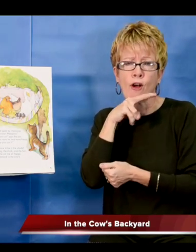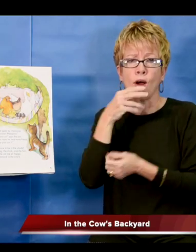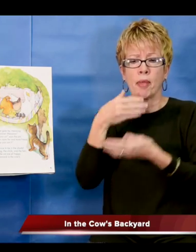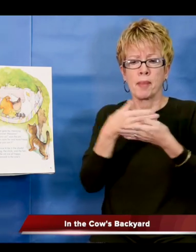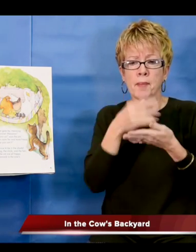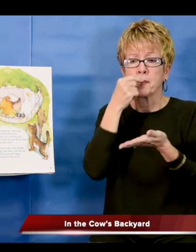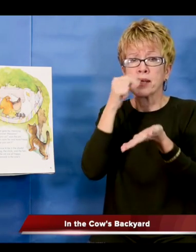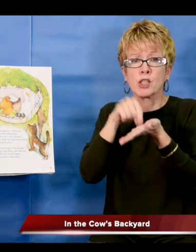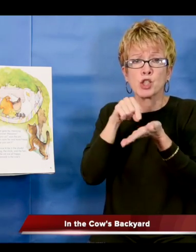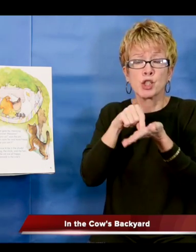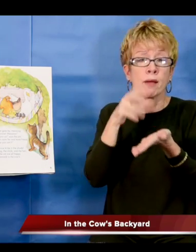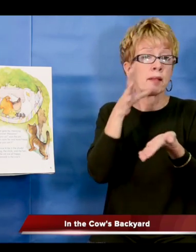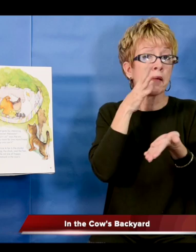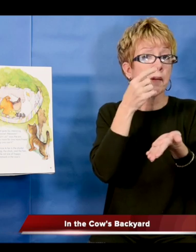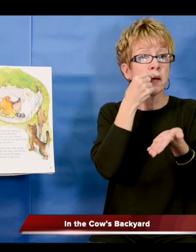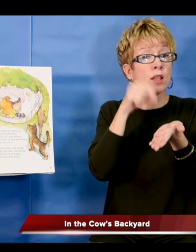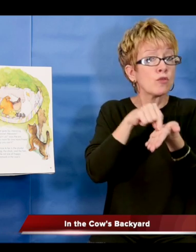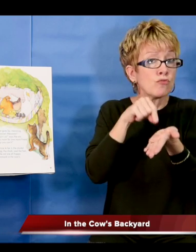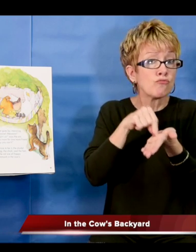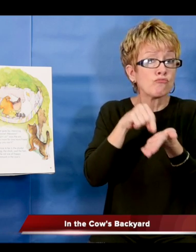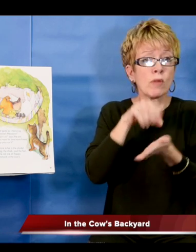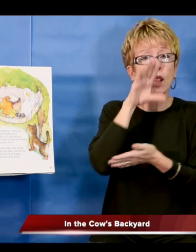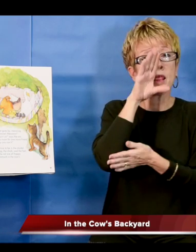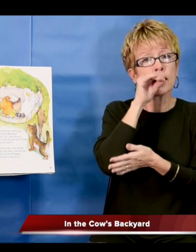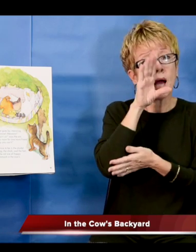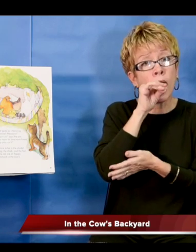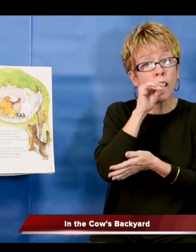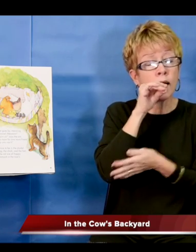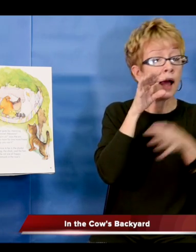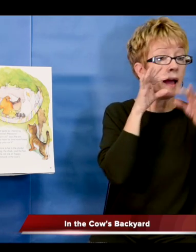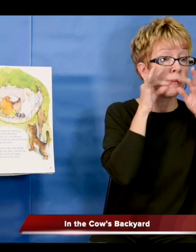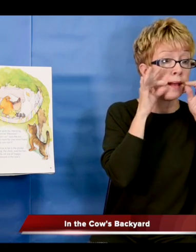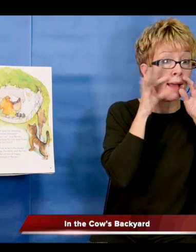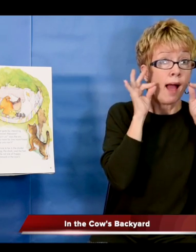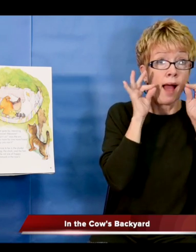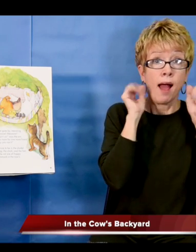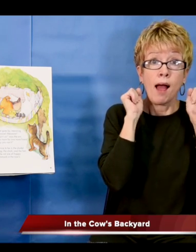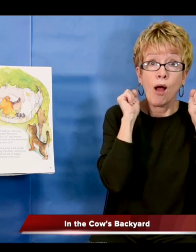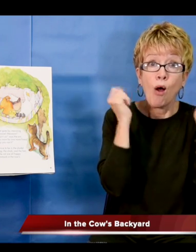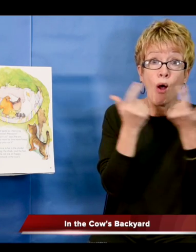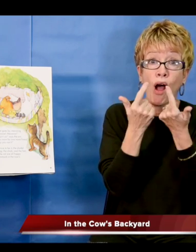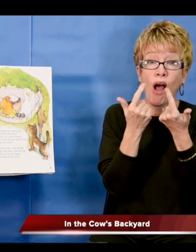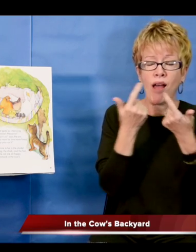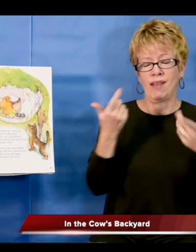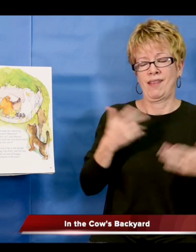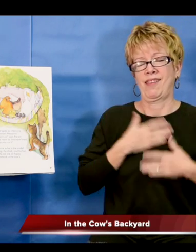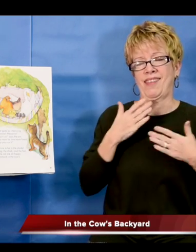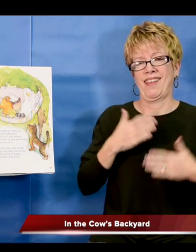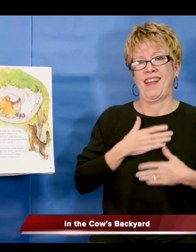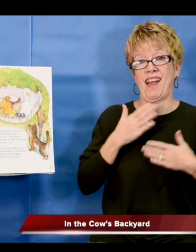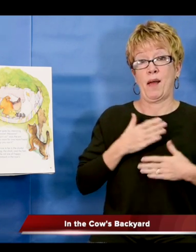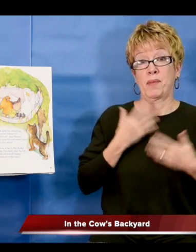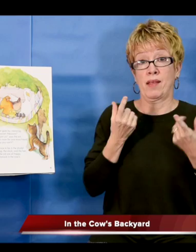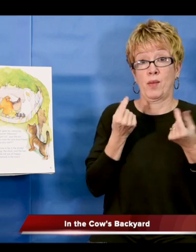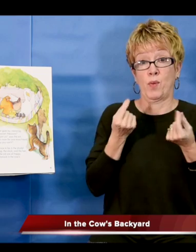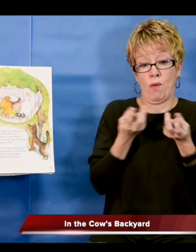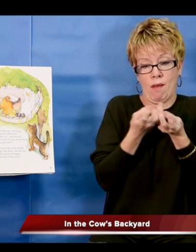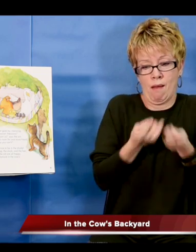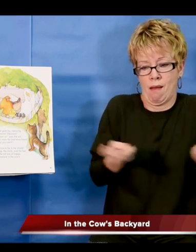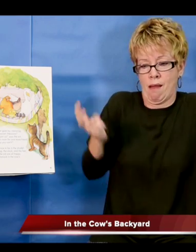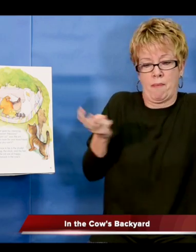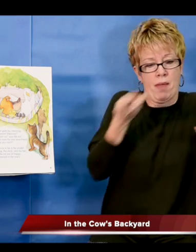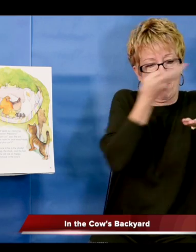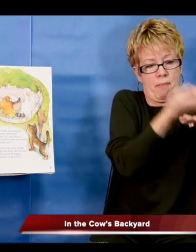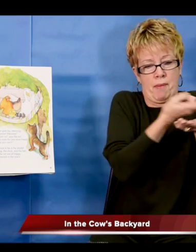chick, and the hen, the duck, and the cat are all happy lying in the